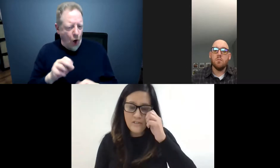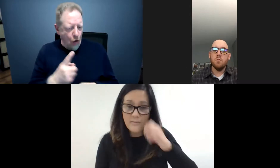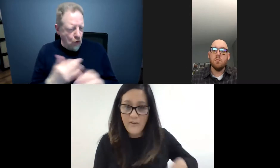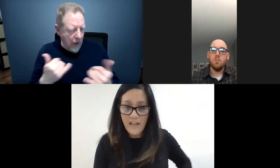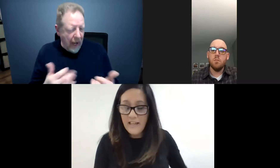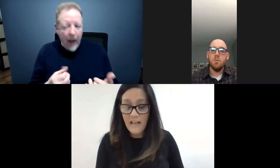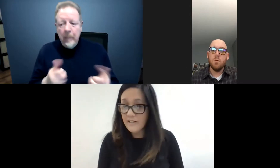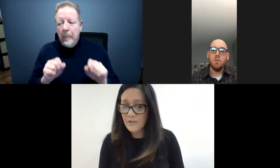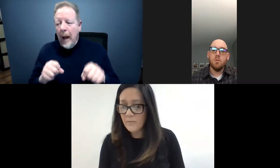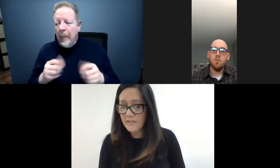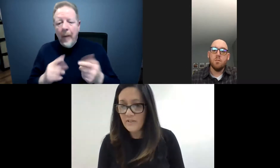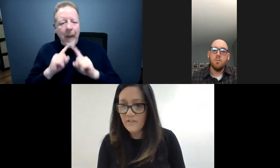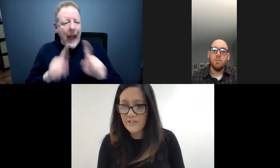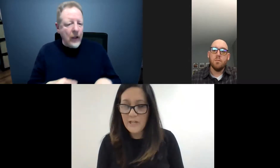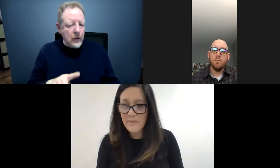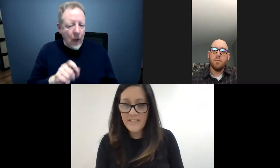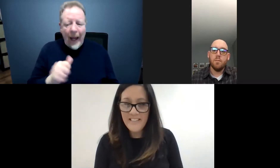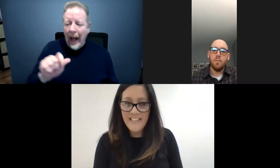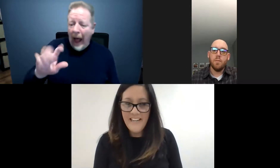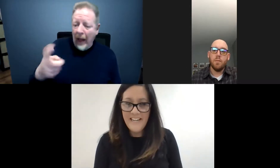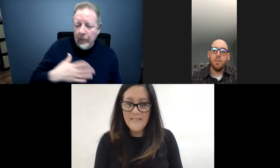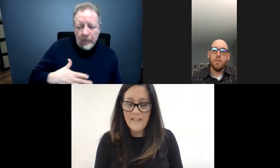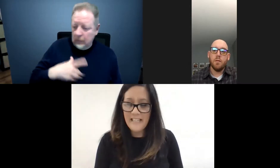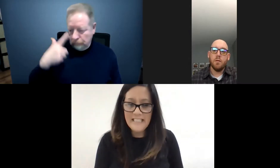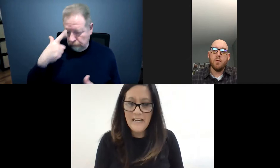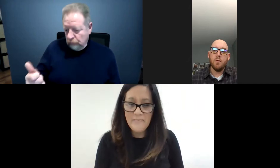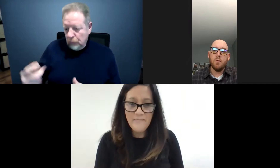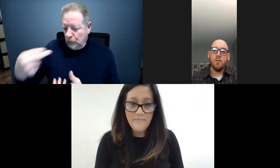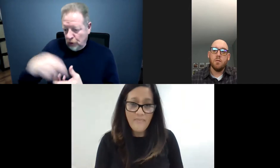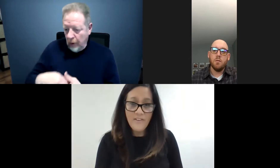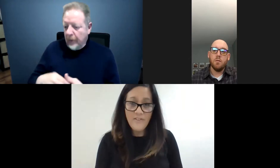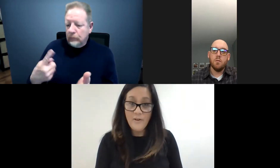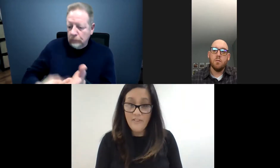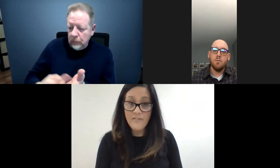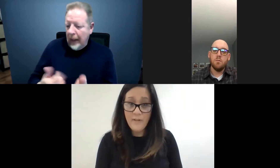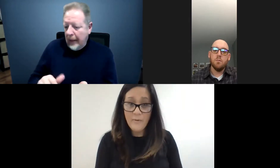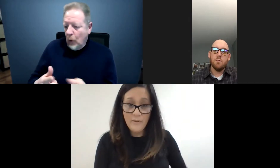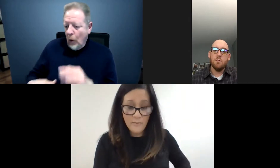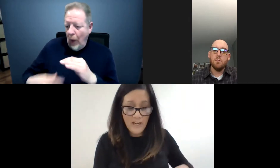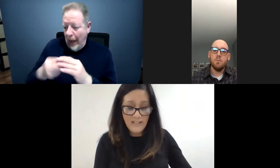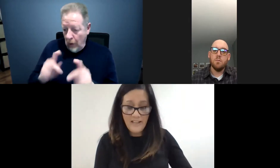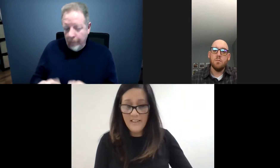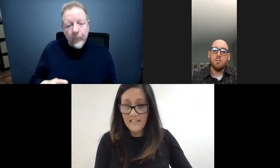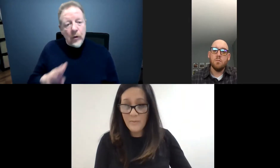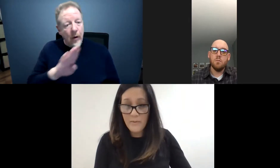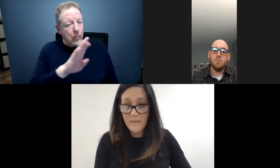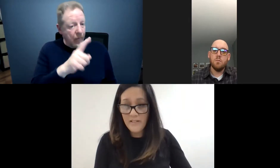about that. And Alex too, please feel free to chime in at any time. So if that's okay with you, Brad, I think that's probably the best